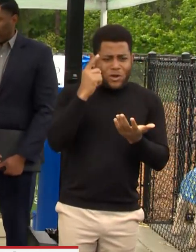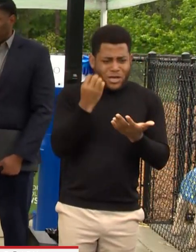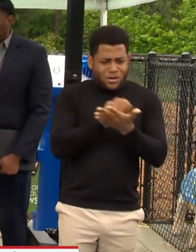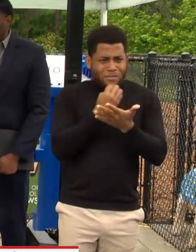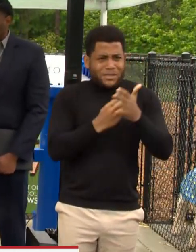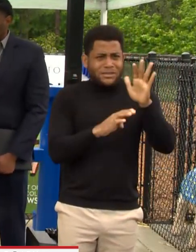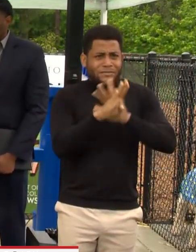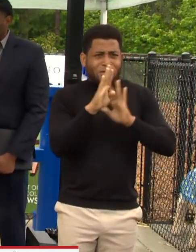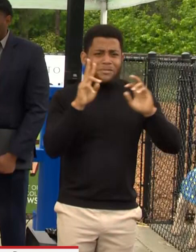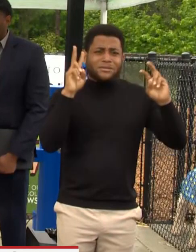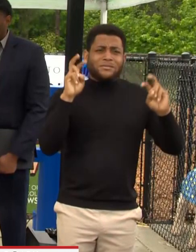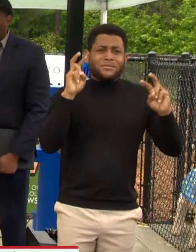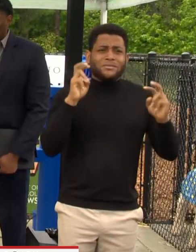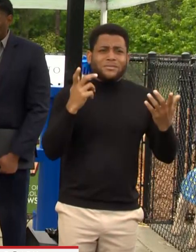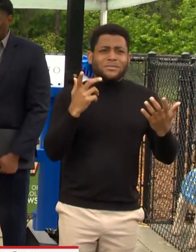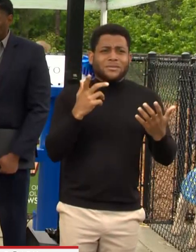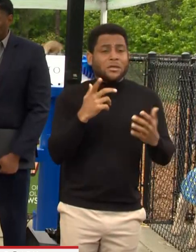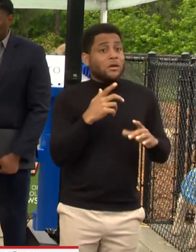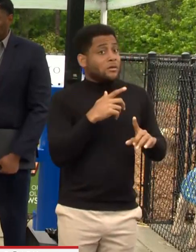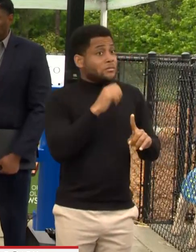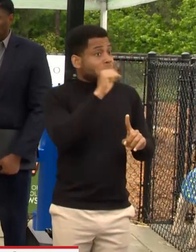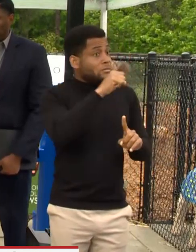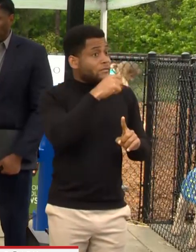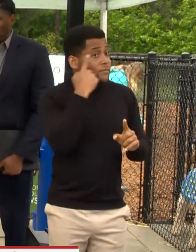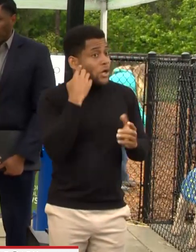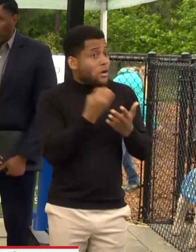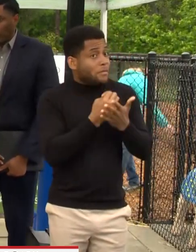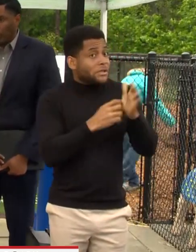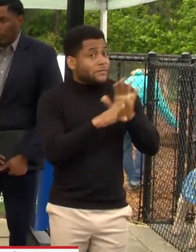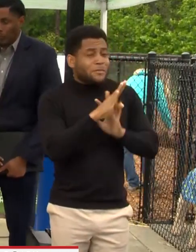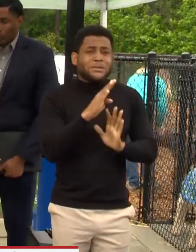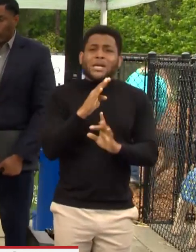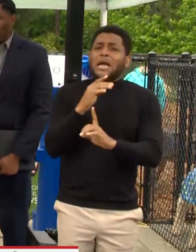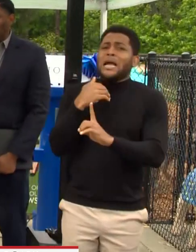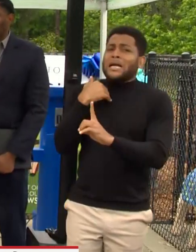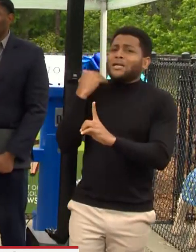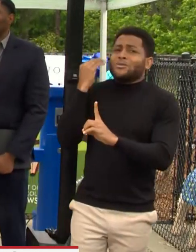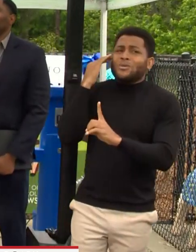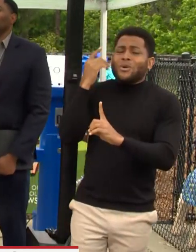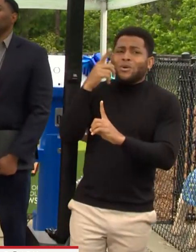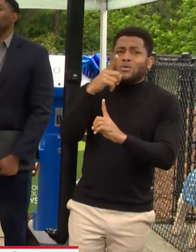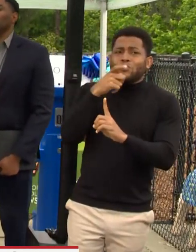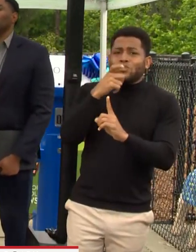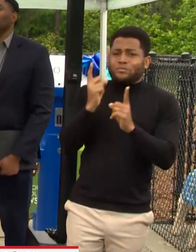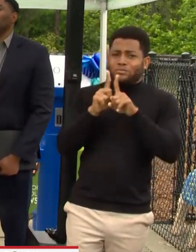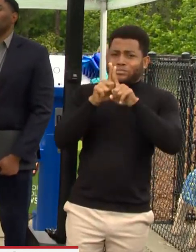You're not saying who you're going with. Oh, I did say. I have said. The chief